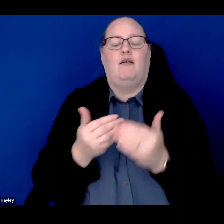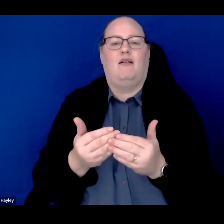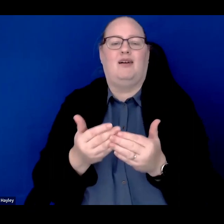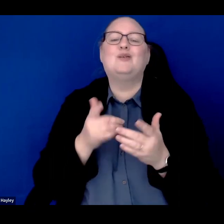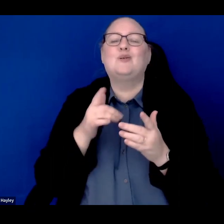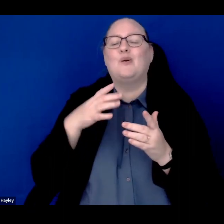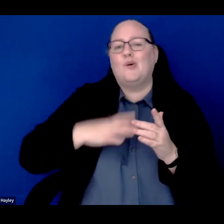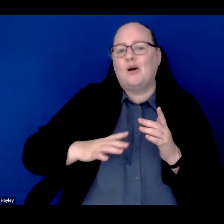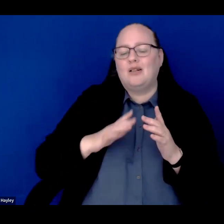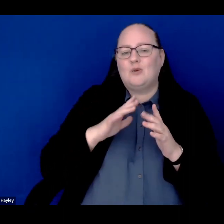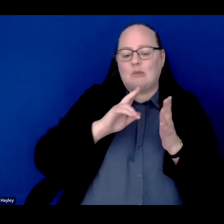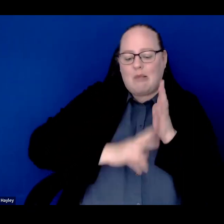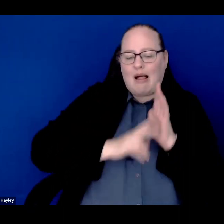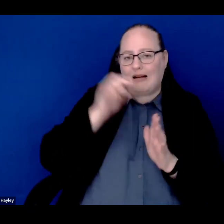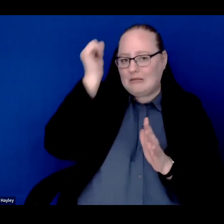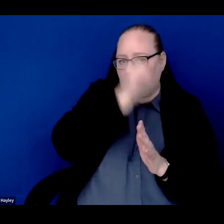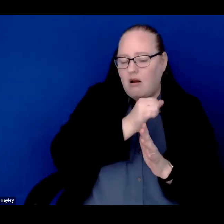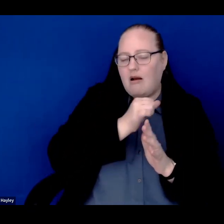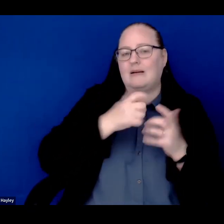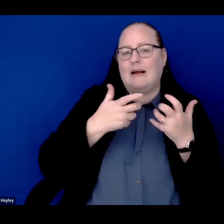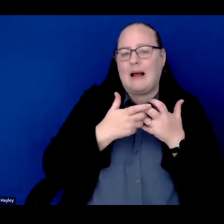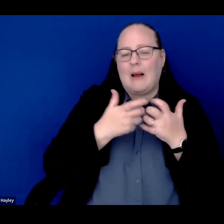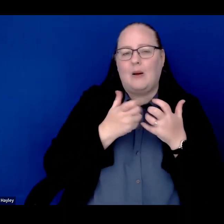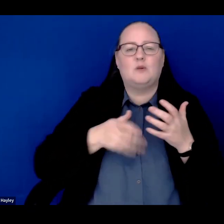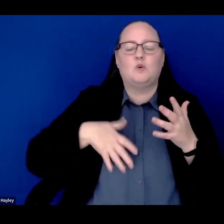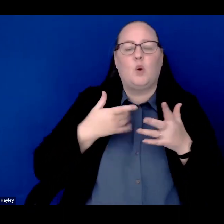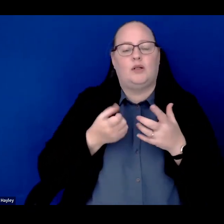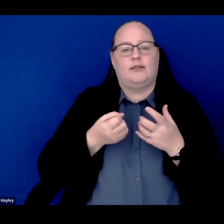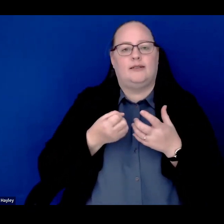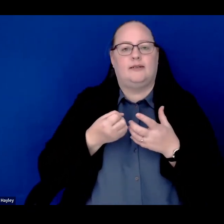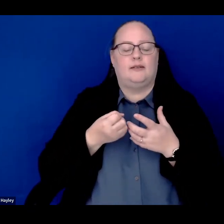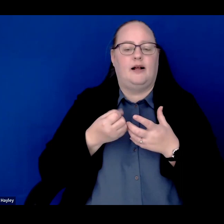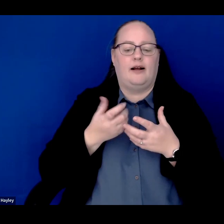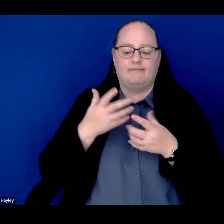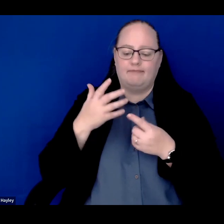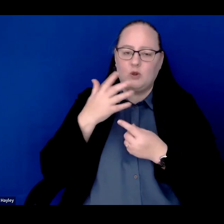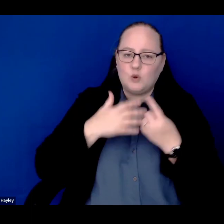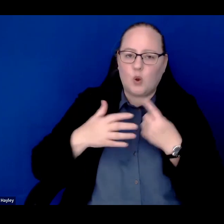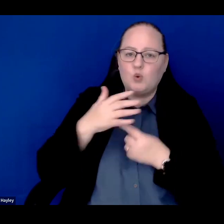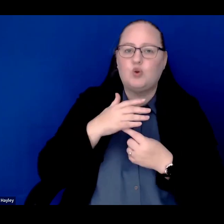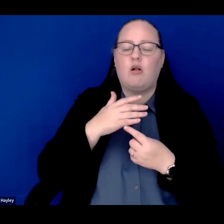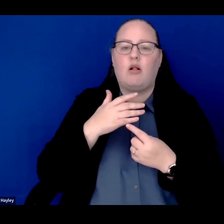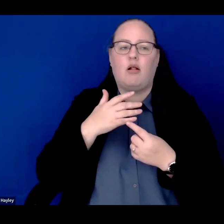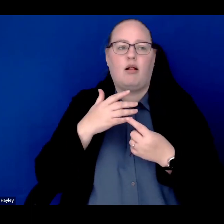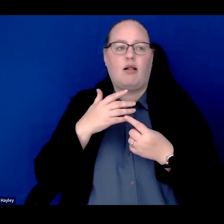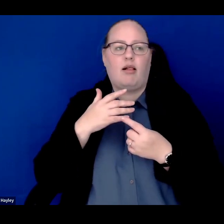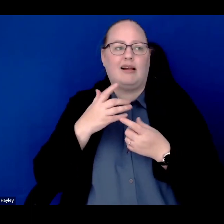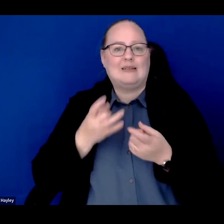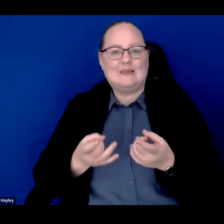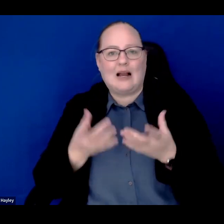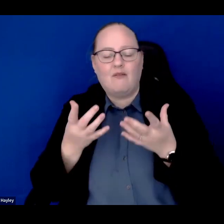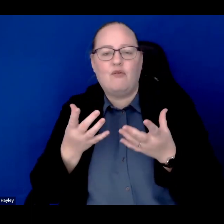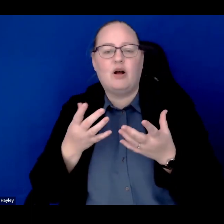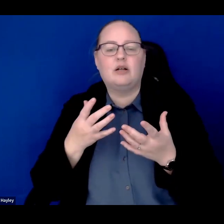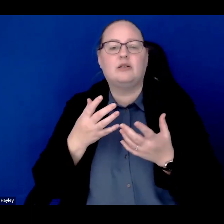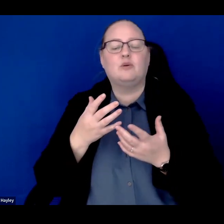back within planetary boundaries by sacrificing, internal kind of social minima, or sacrificing these